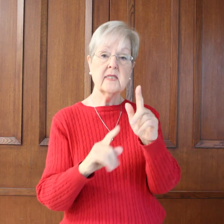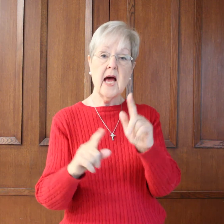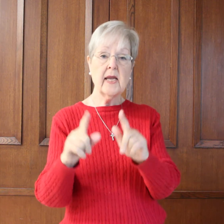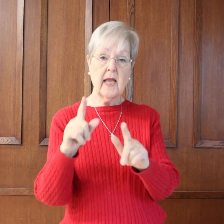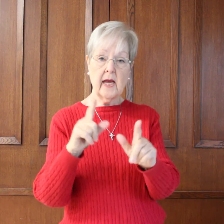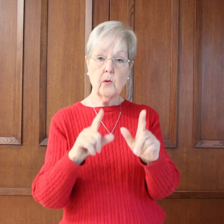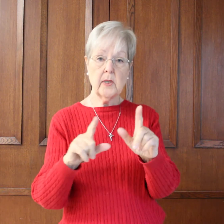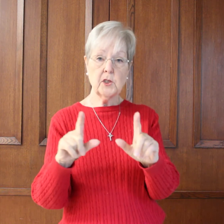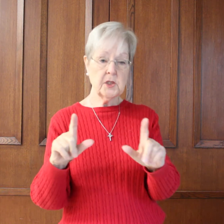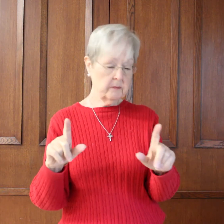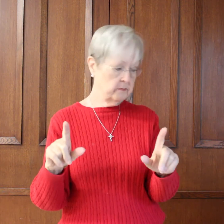Sign Language.